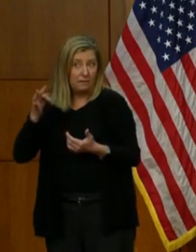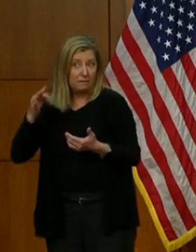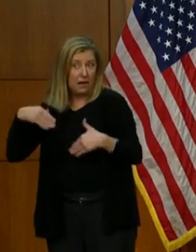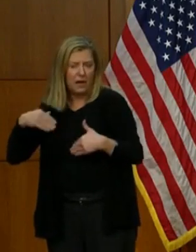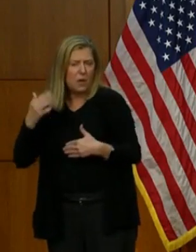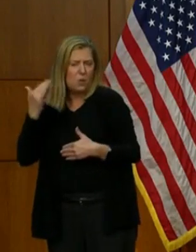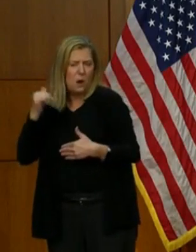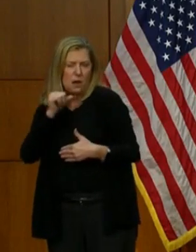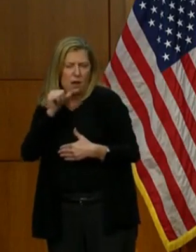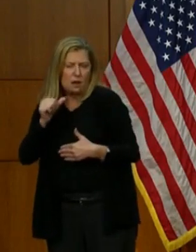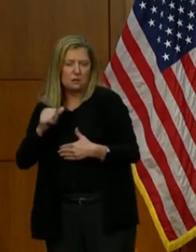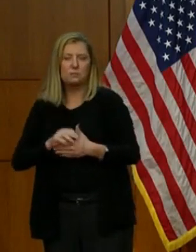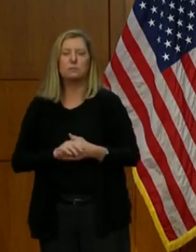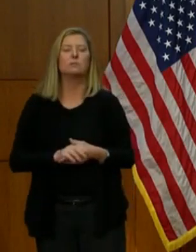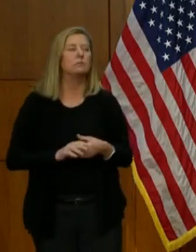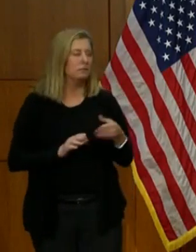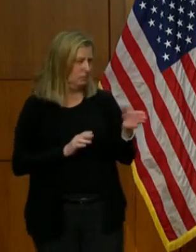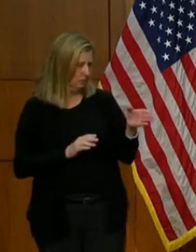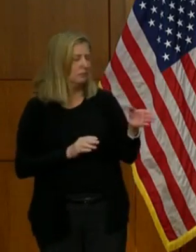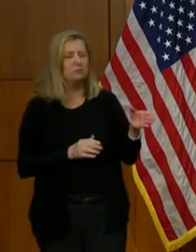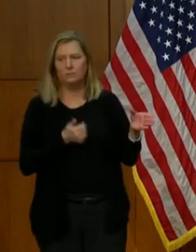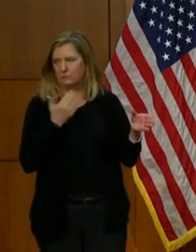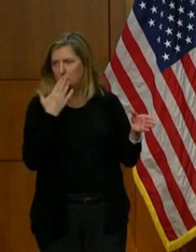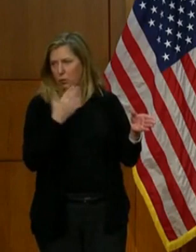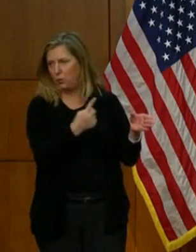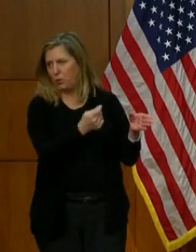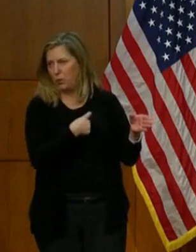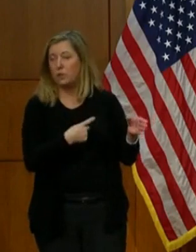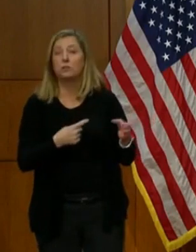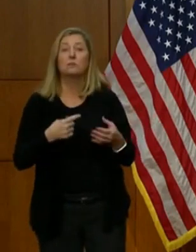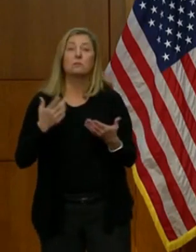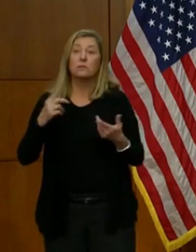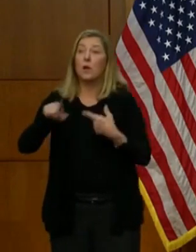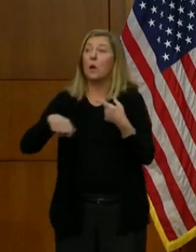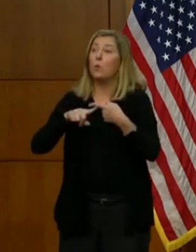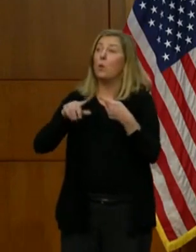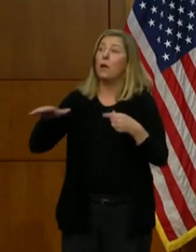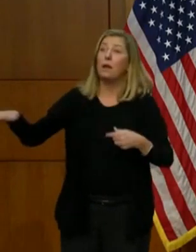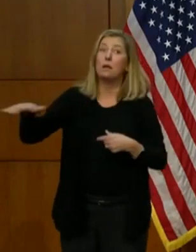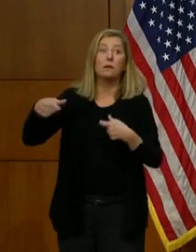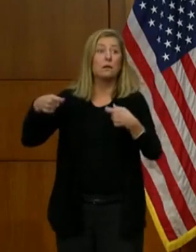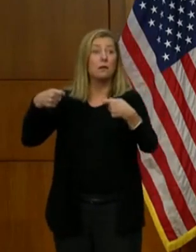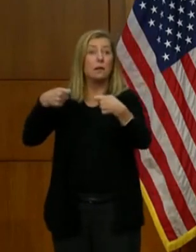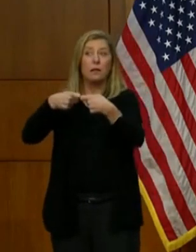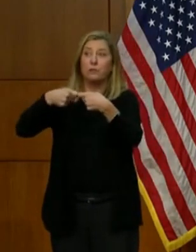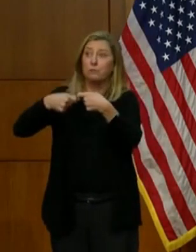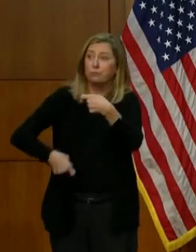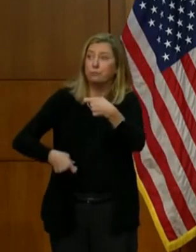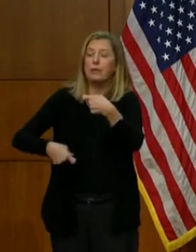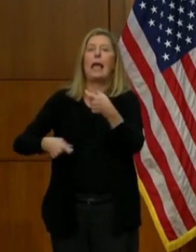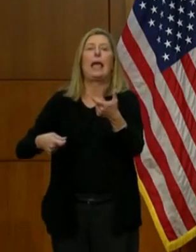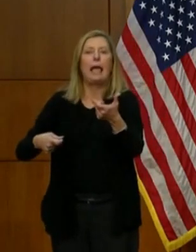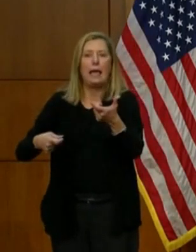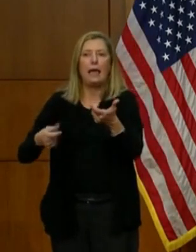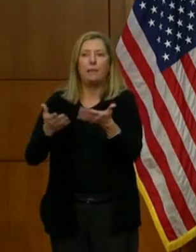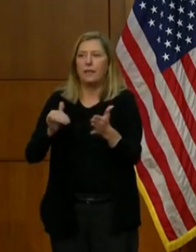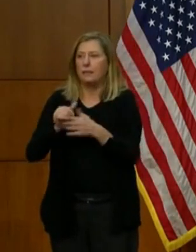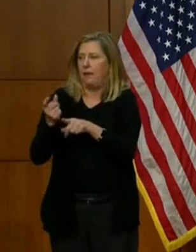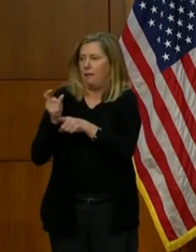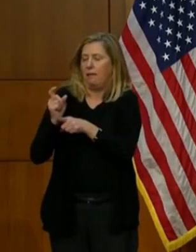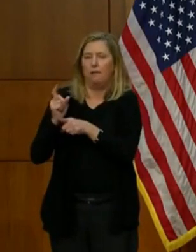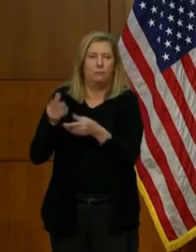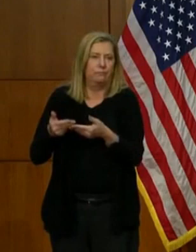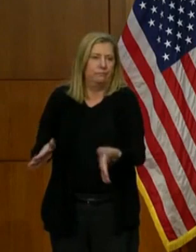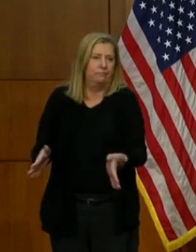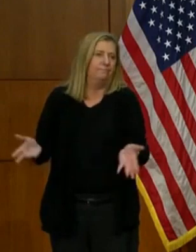And the question was about when people lose power, obviously they lose their perishable items in their